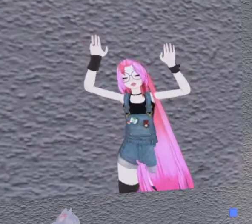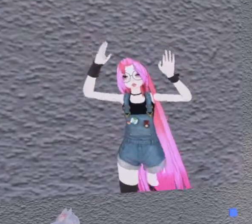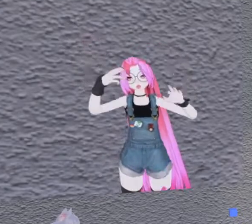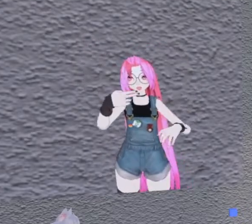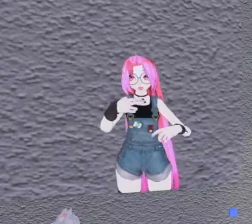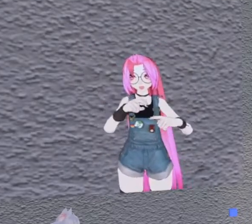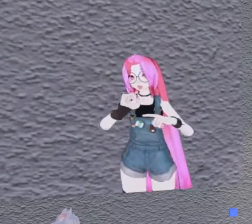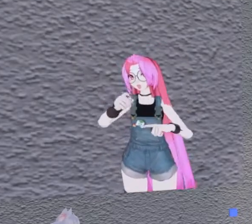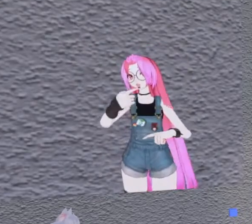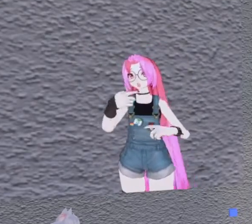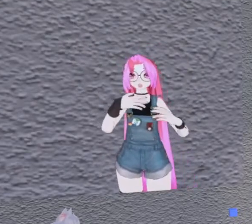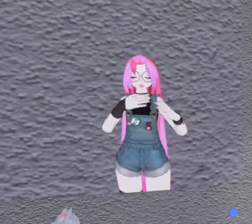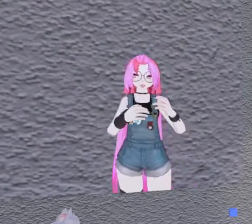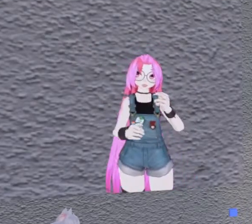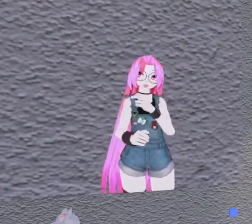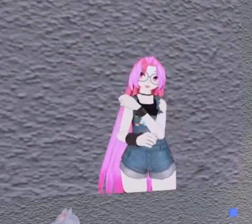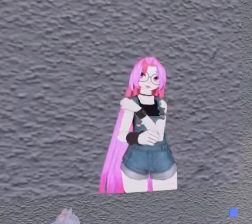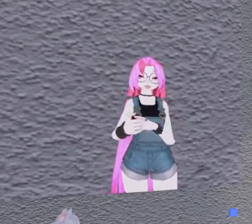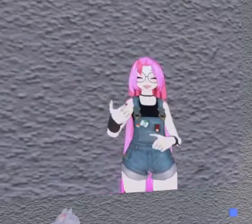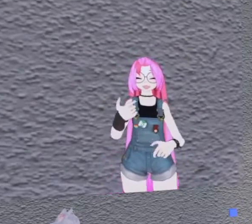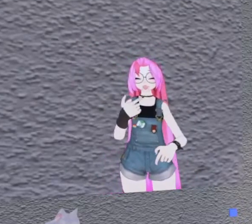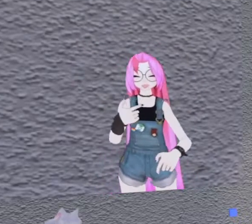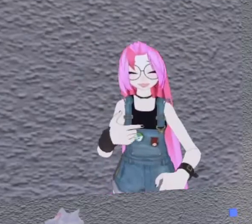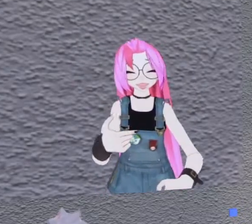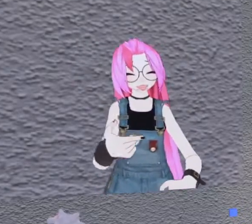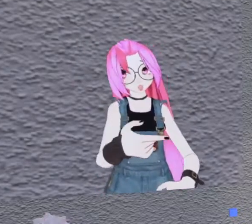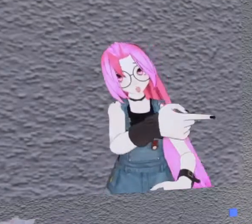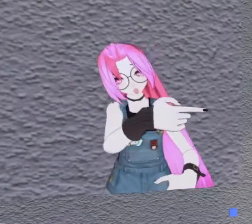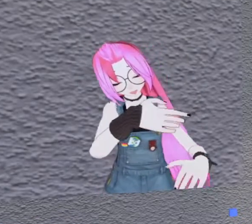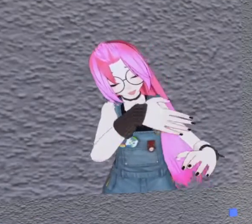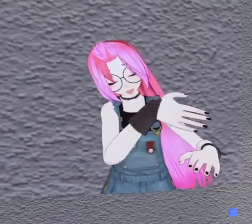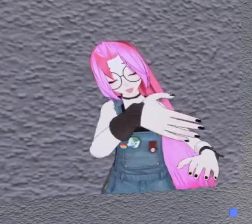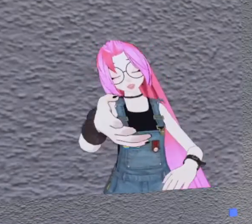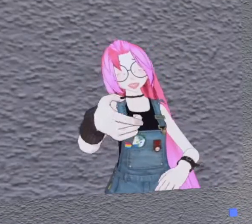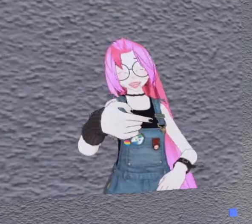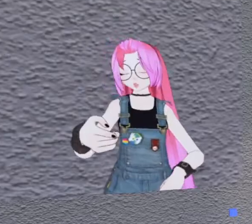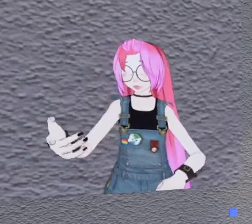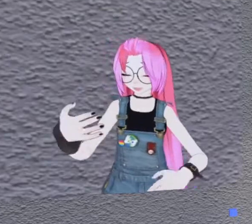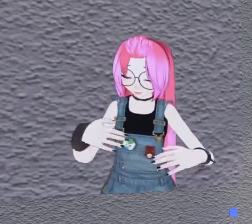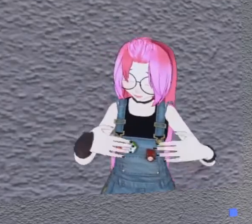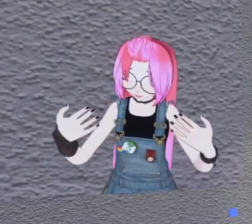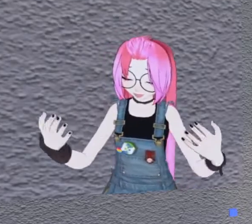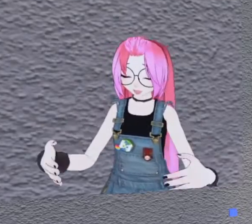Whoa! Hexagon wins! All right, you're after. What's up?